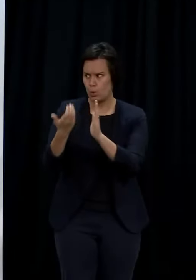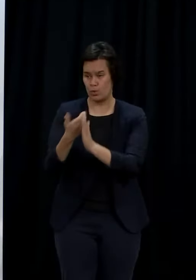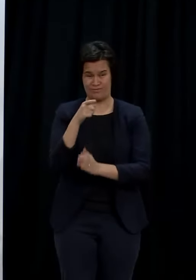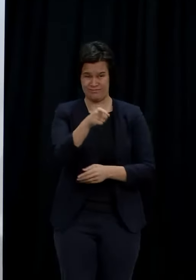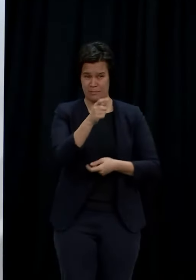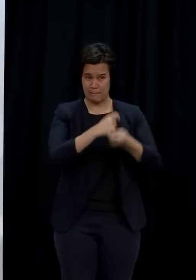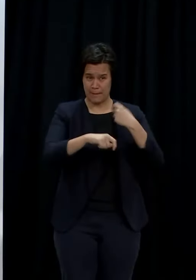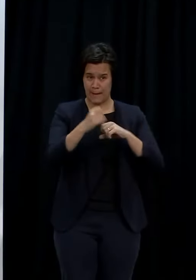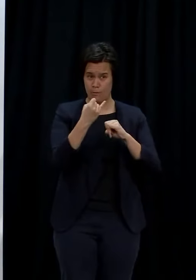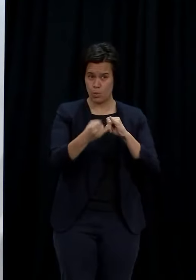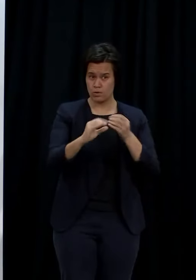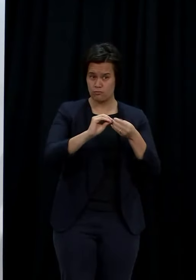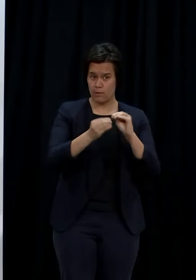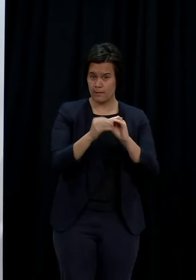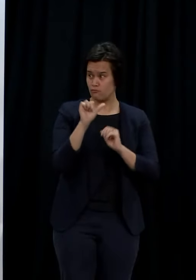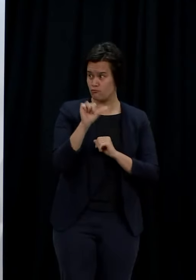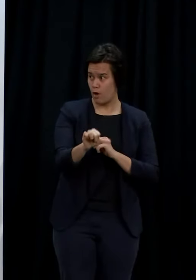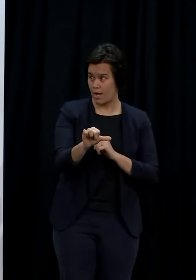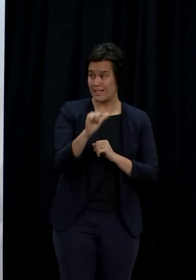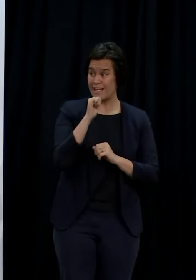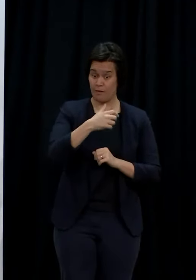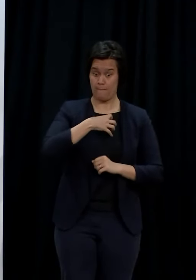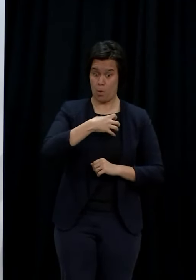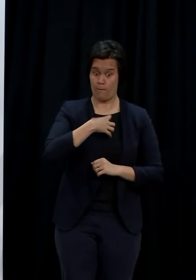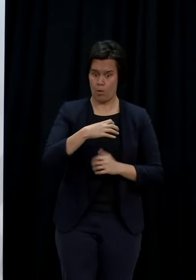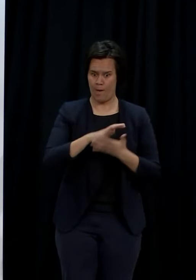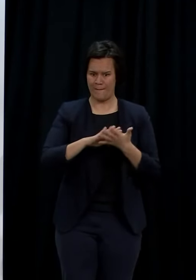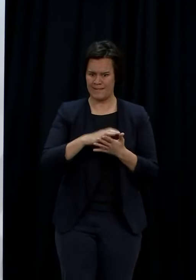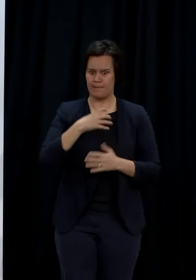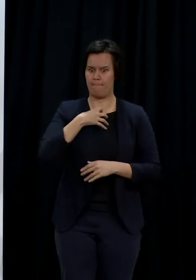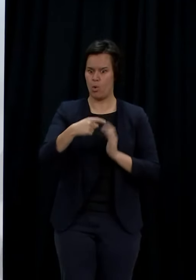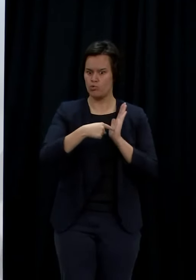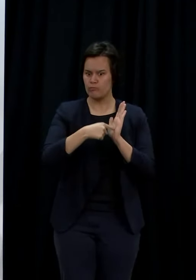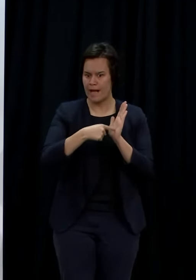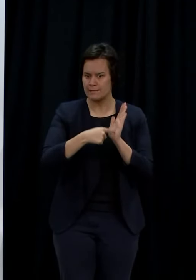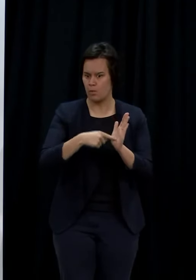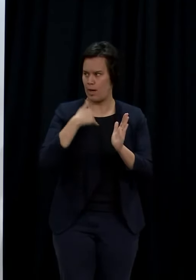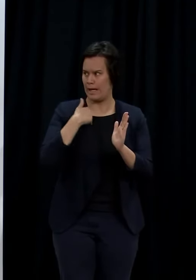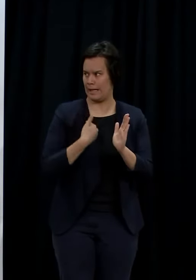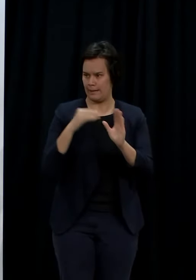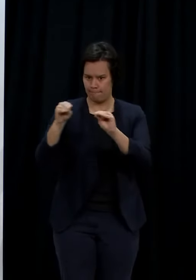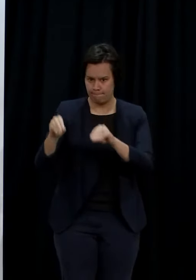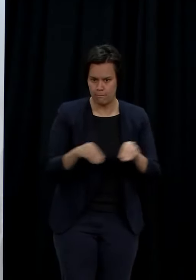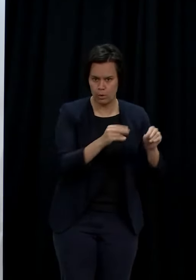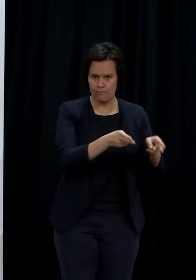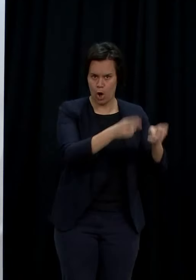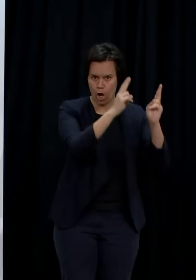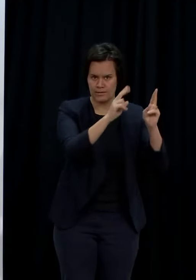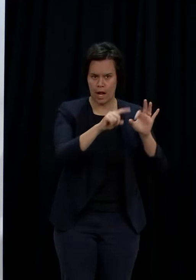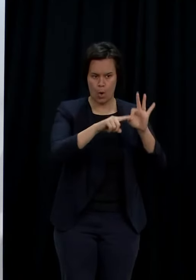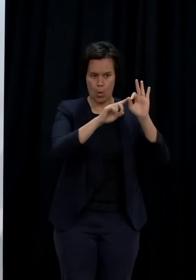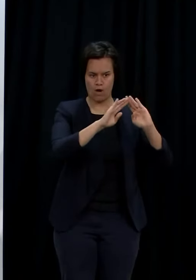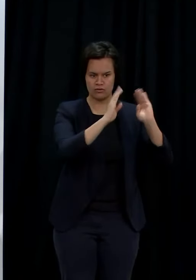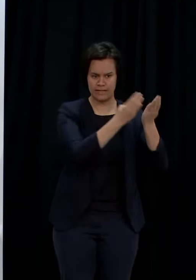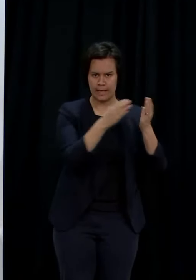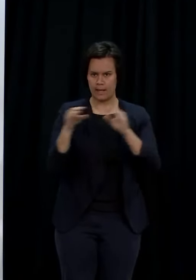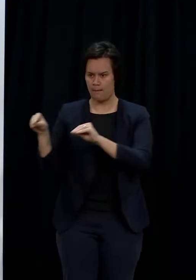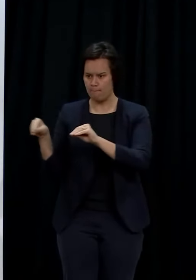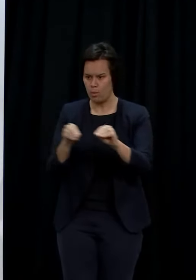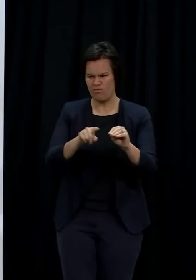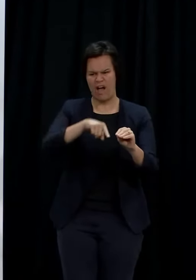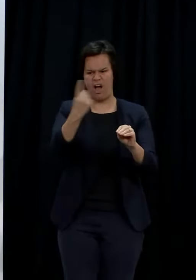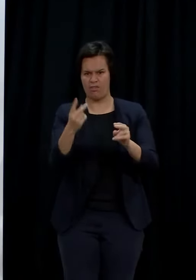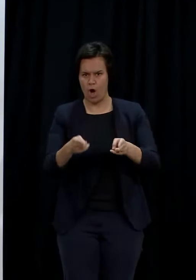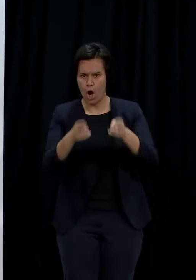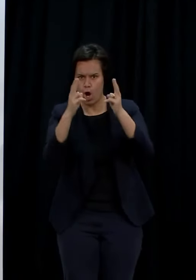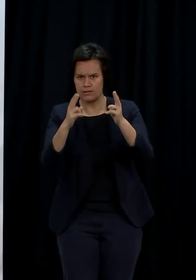put greater capacity into supporting those families and their faster support into maybe a more suitable place for